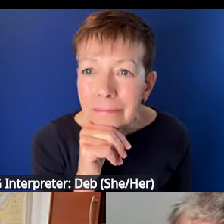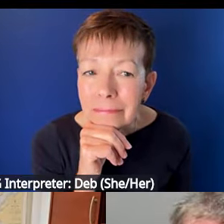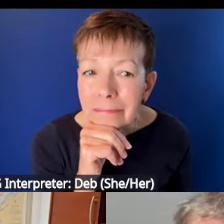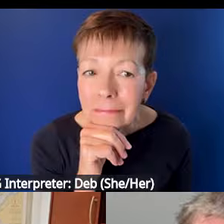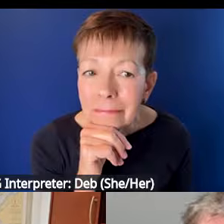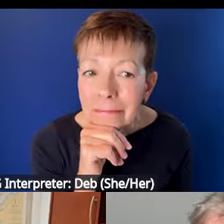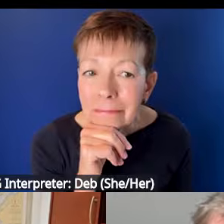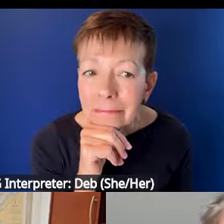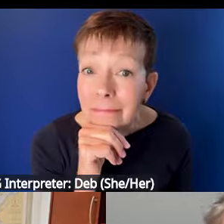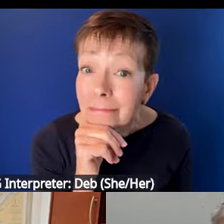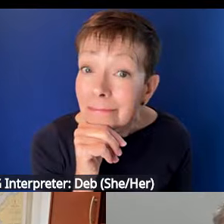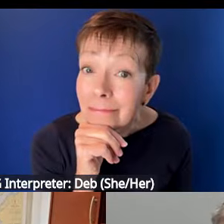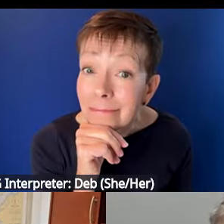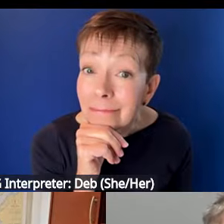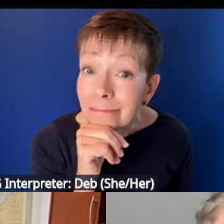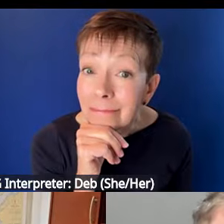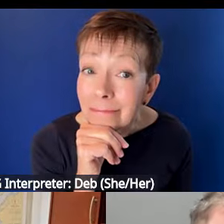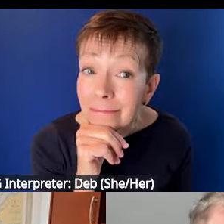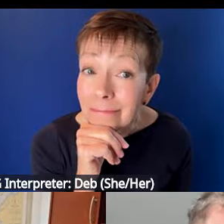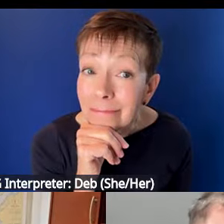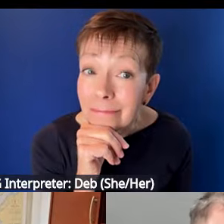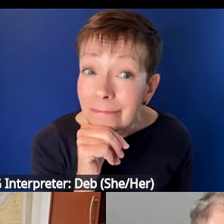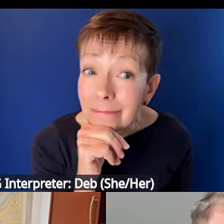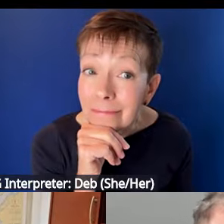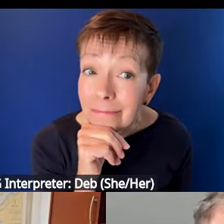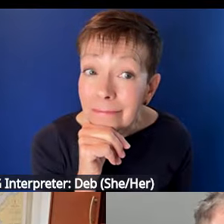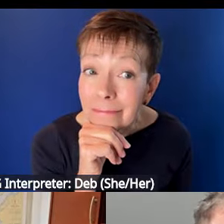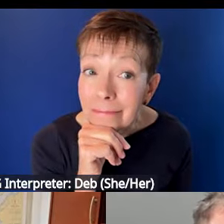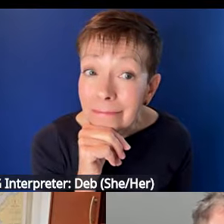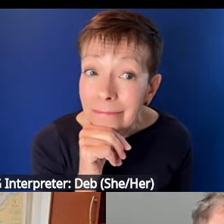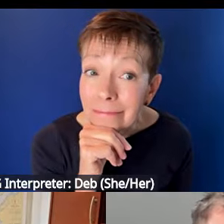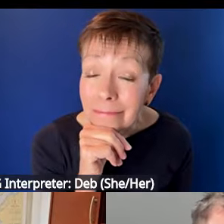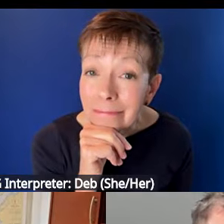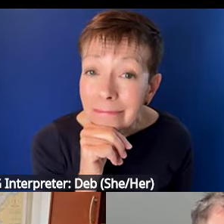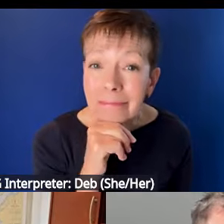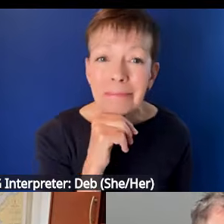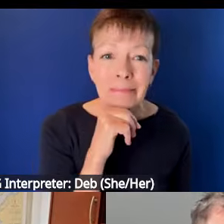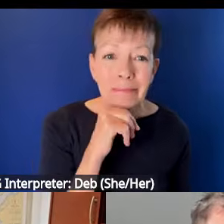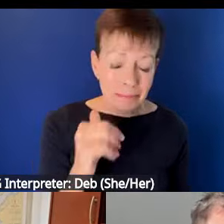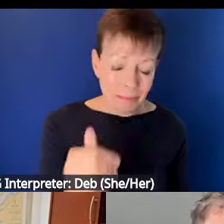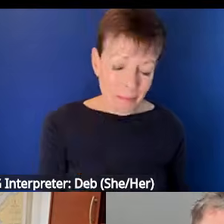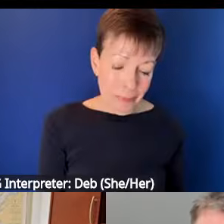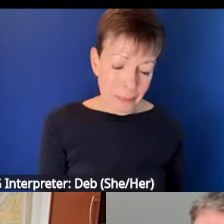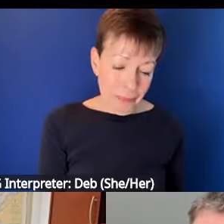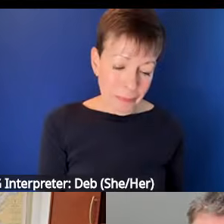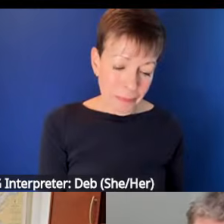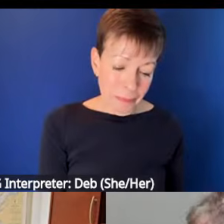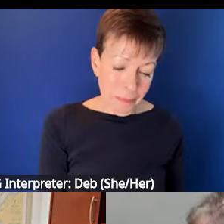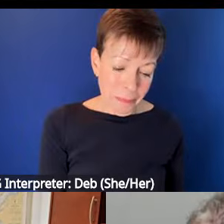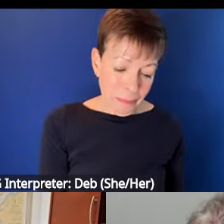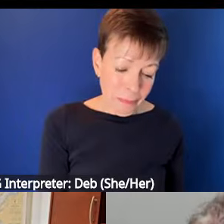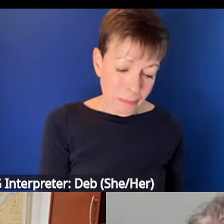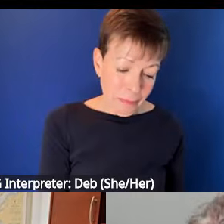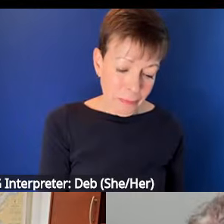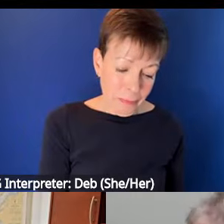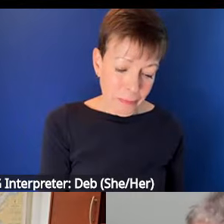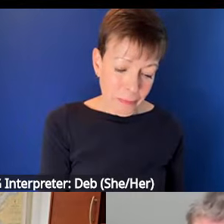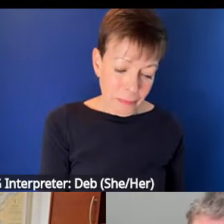That's what we want to do. Yeah, we'll give you a moment to, get set up.